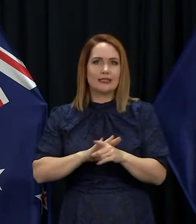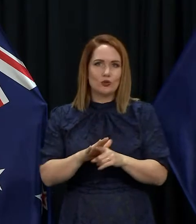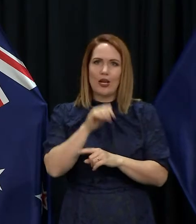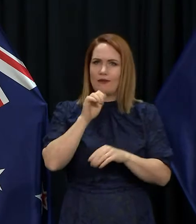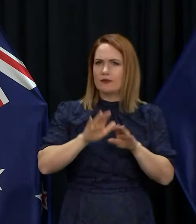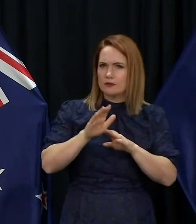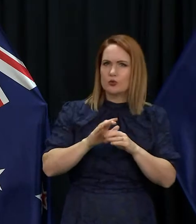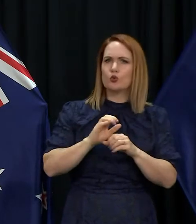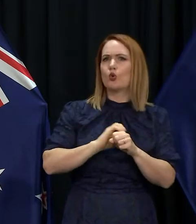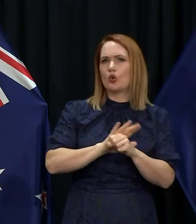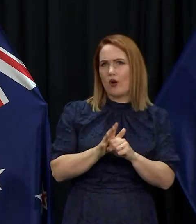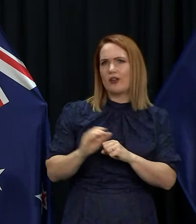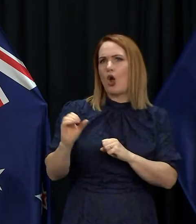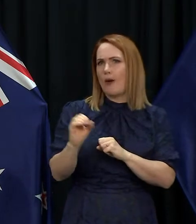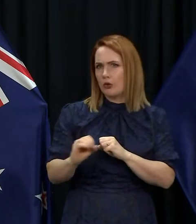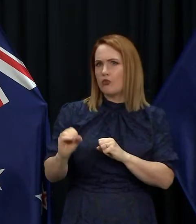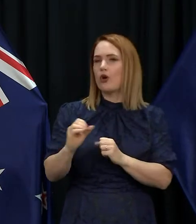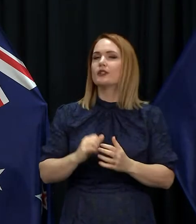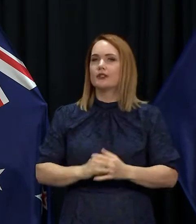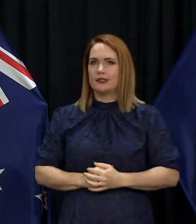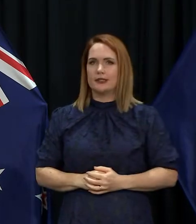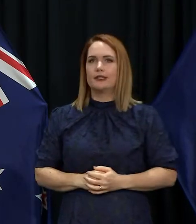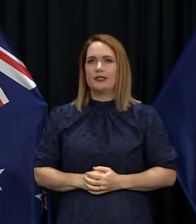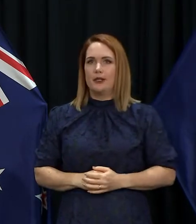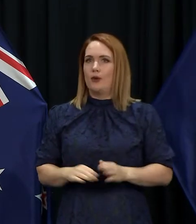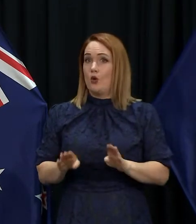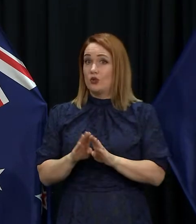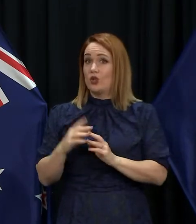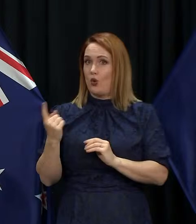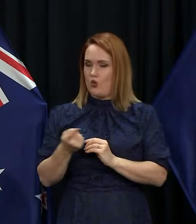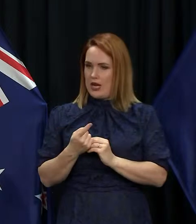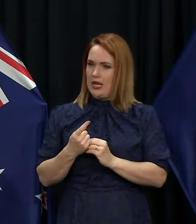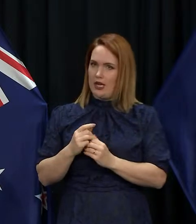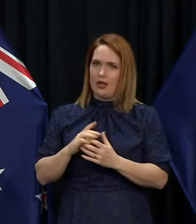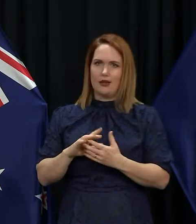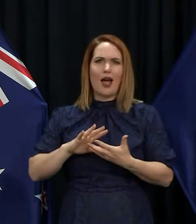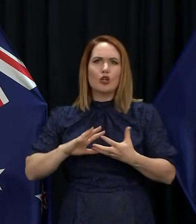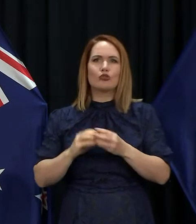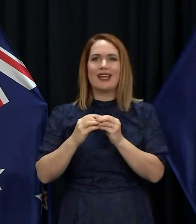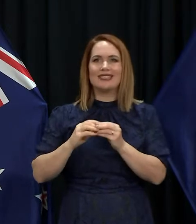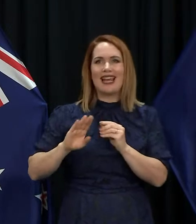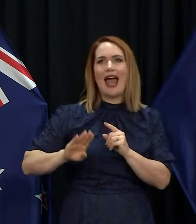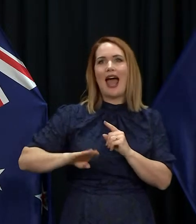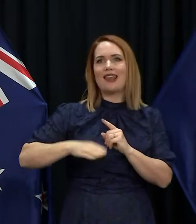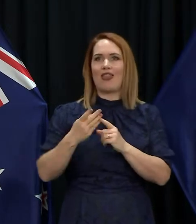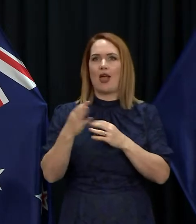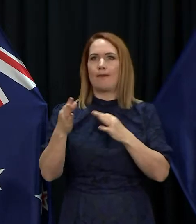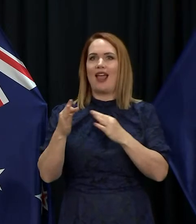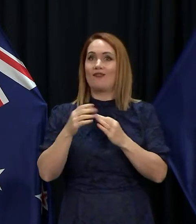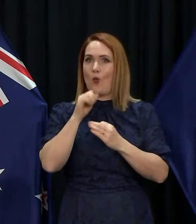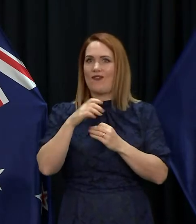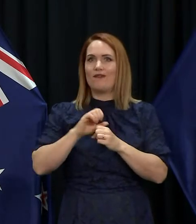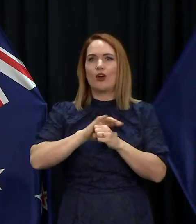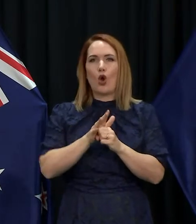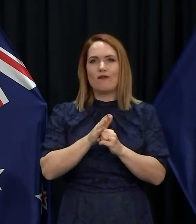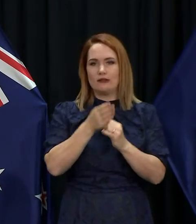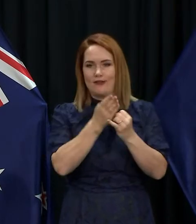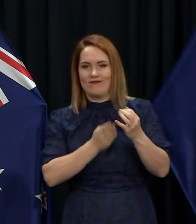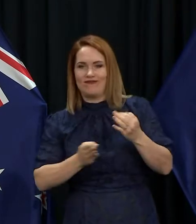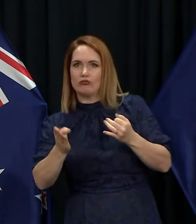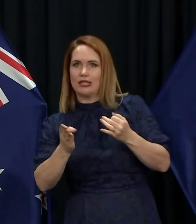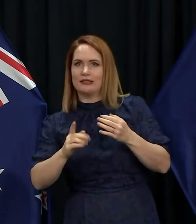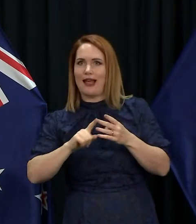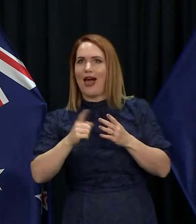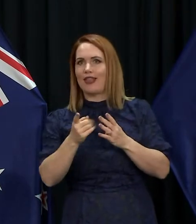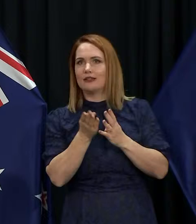related versions of Omicron. But at the same time, we're continuing to develop a variant plan. It does need to manage